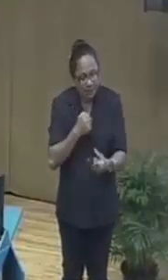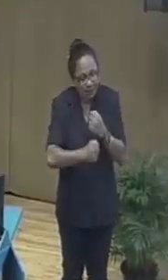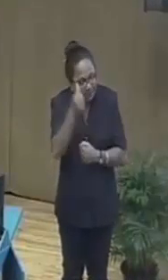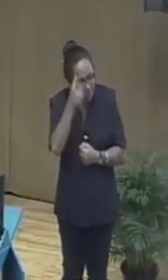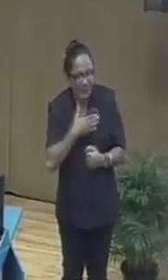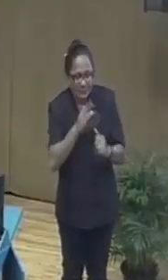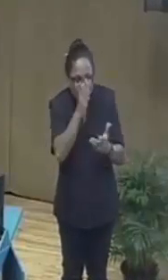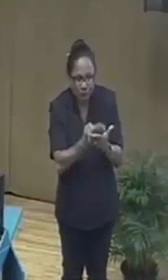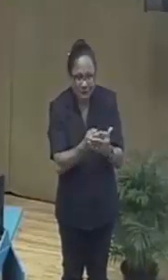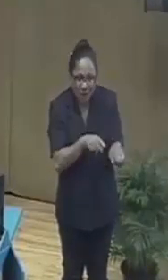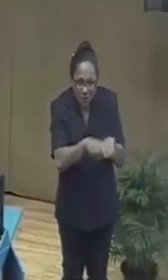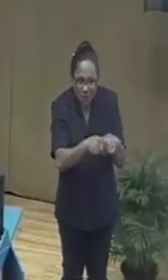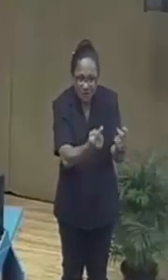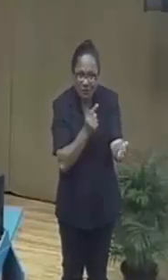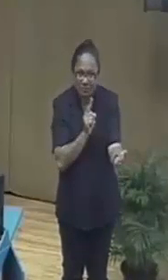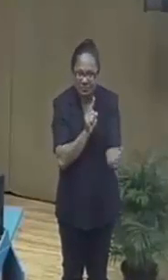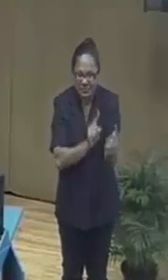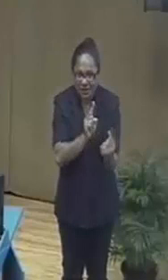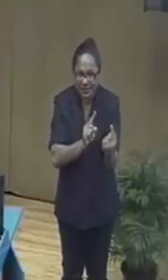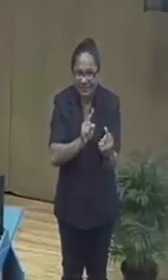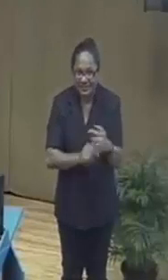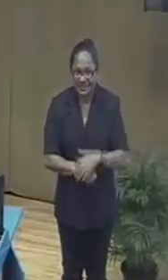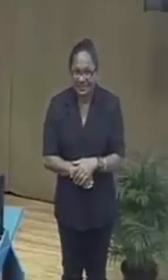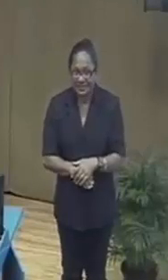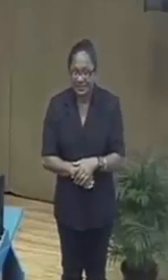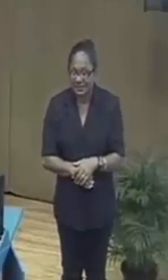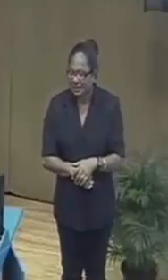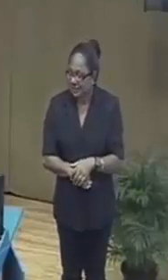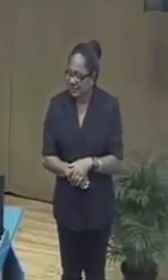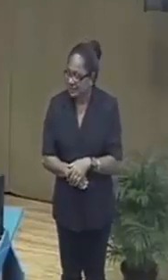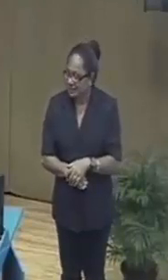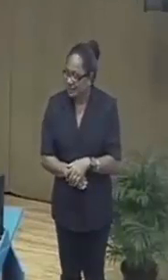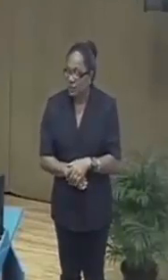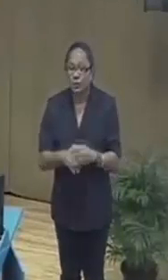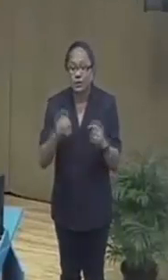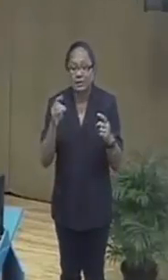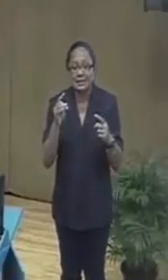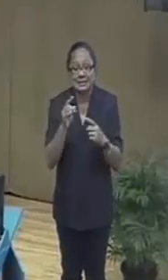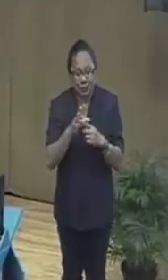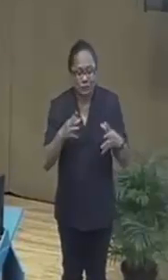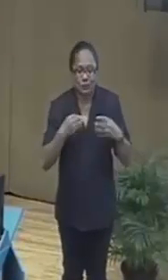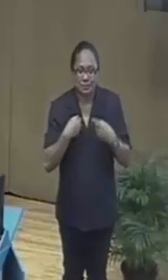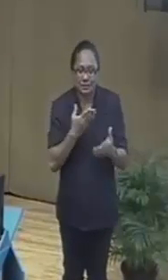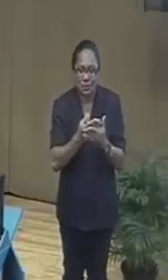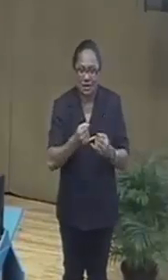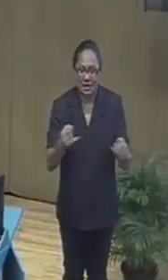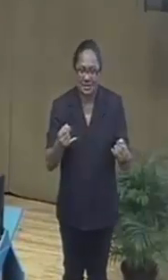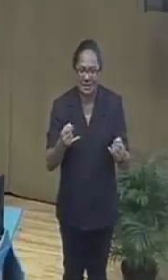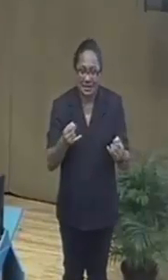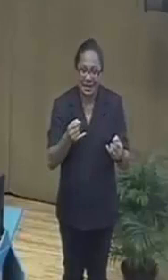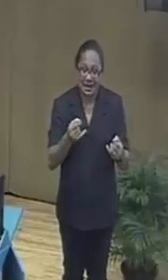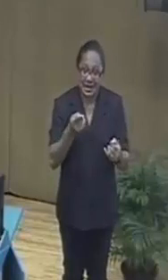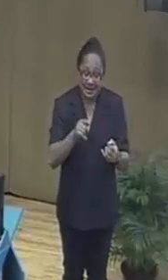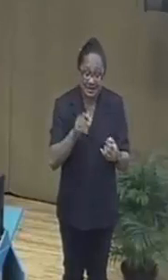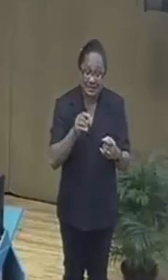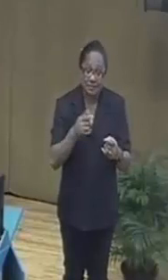you learn from each other. So why don't we embrace what online learning offers in terms of interaction? Because there could be a